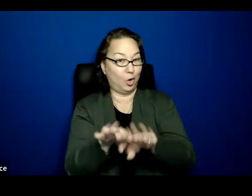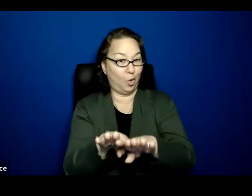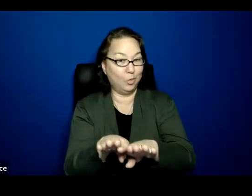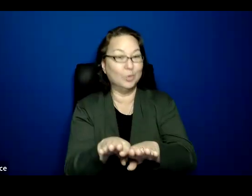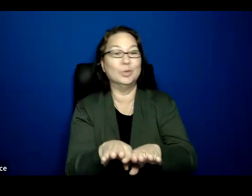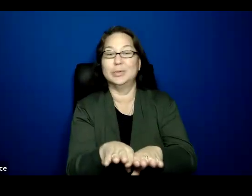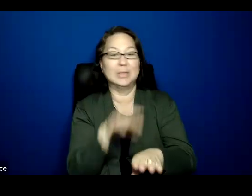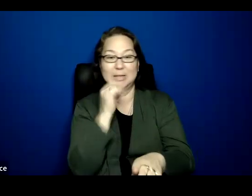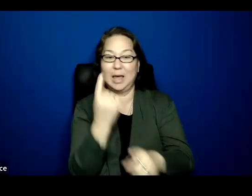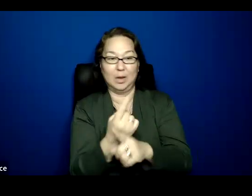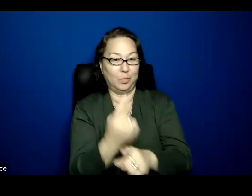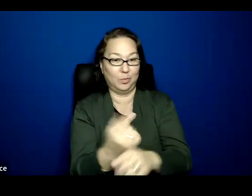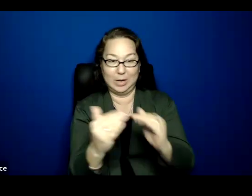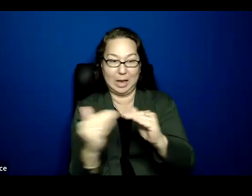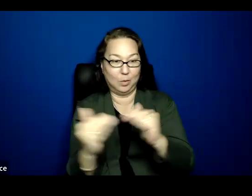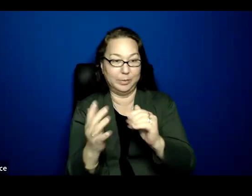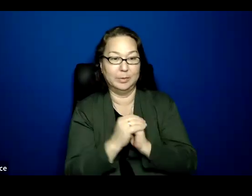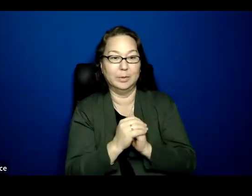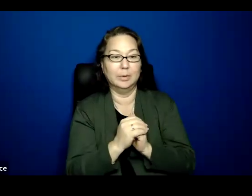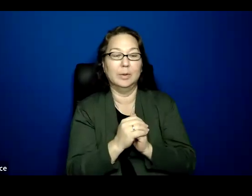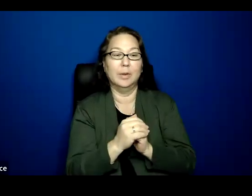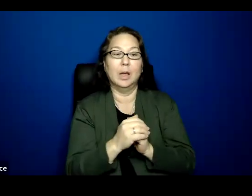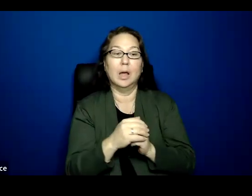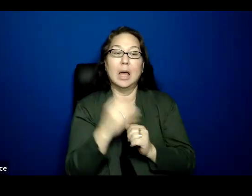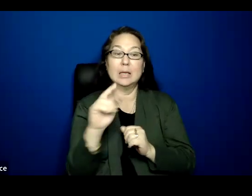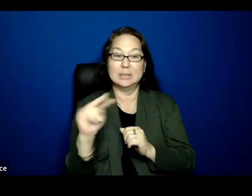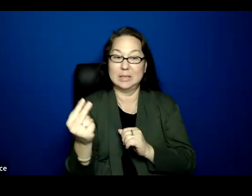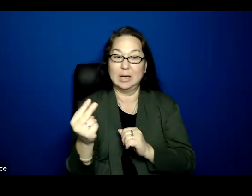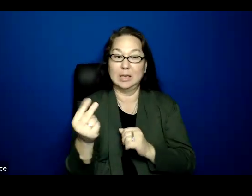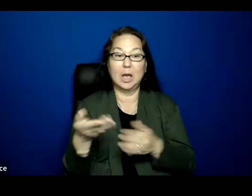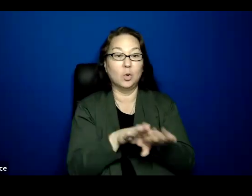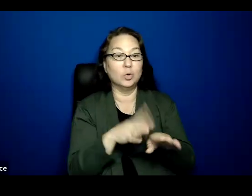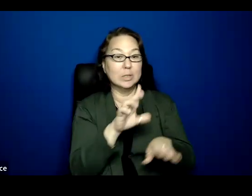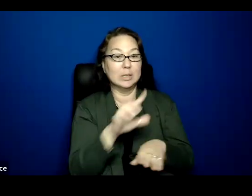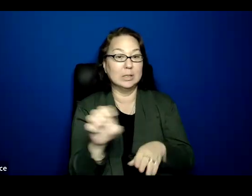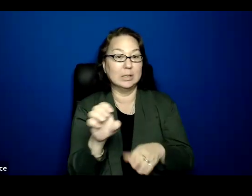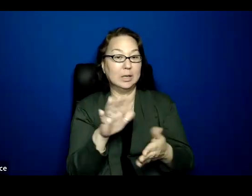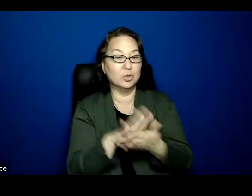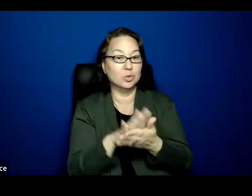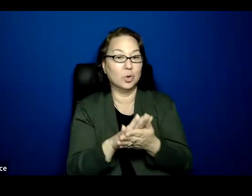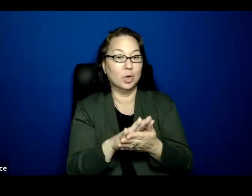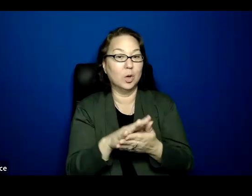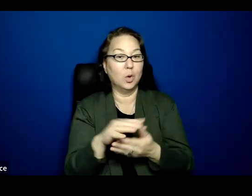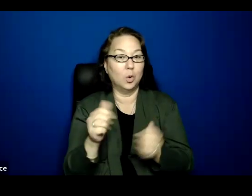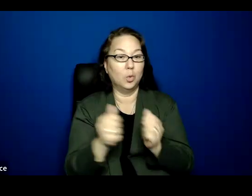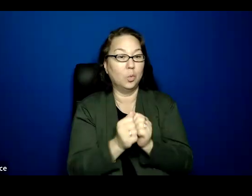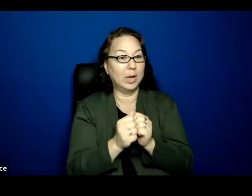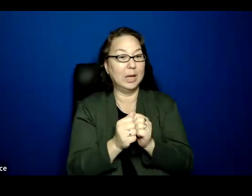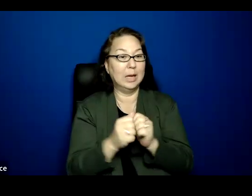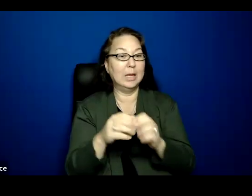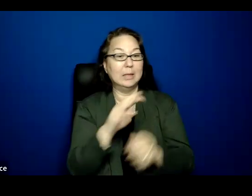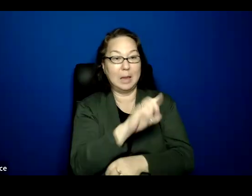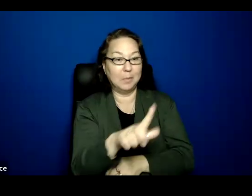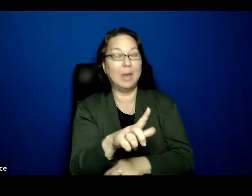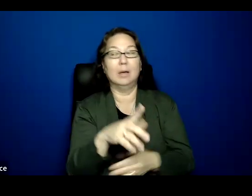student population of 40% MLLs, 34% students with disability, and majority Black and Brown students, population